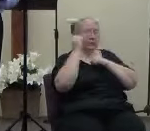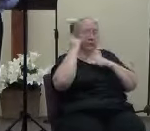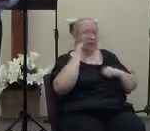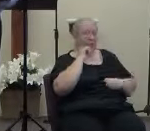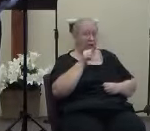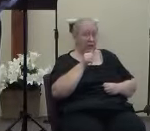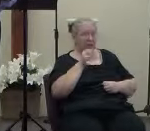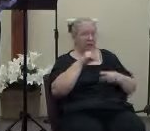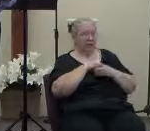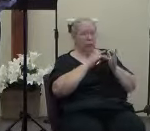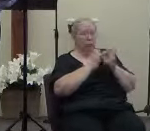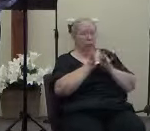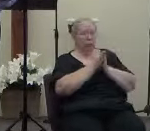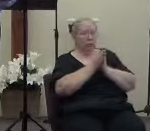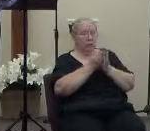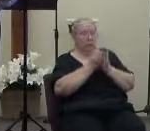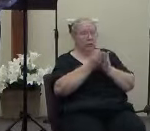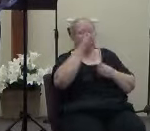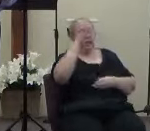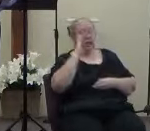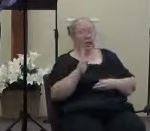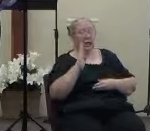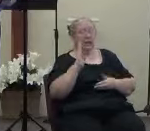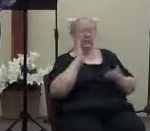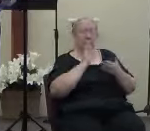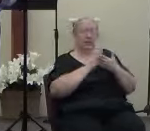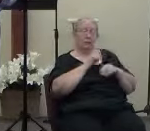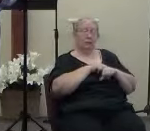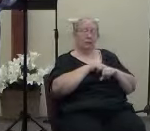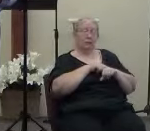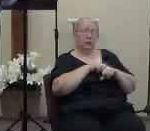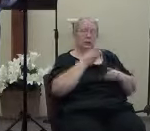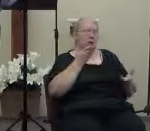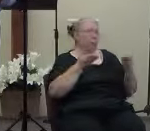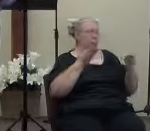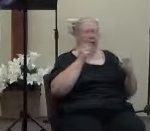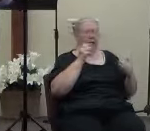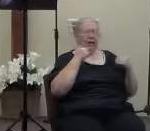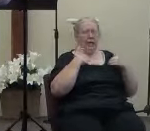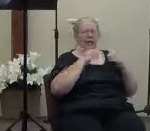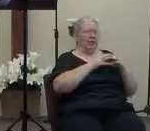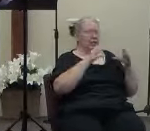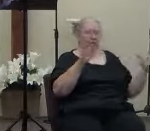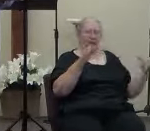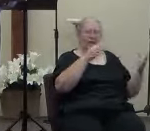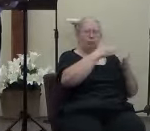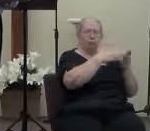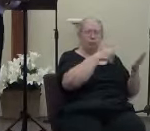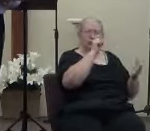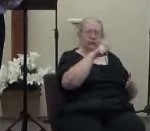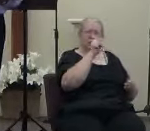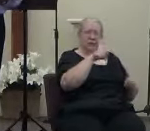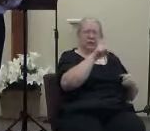You know God can stall time. You might have a tub of parts you got to get done, but God will slow it down. He'll speed